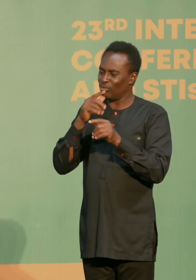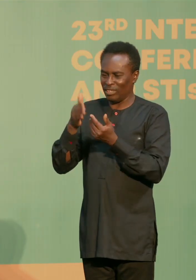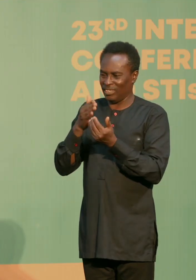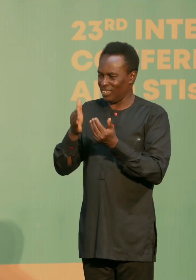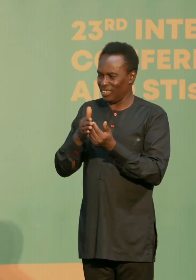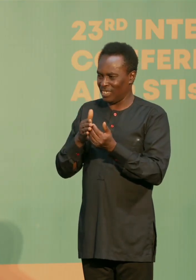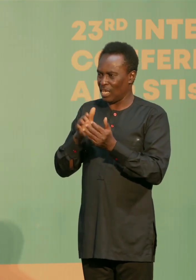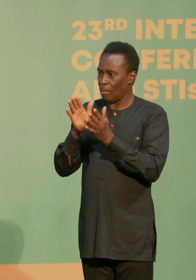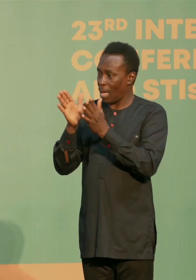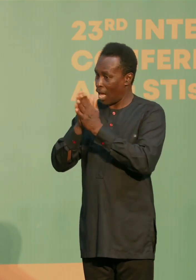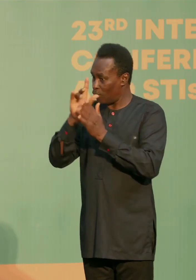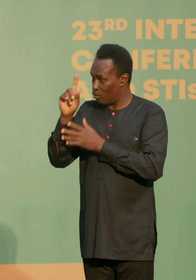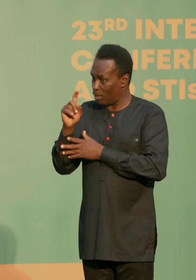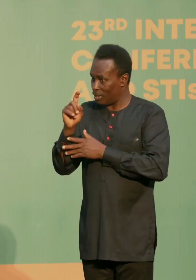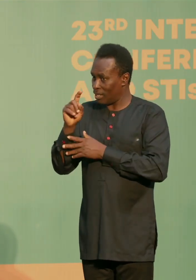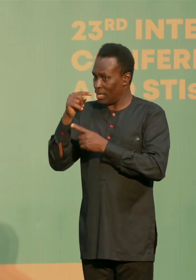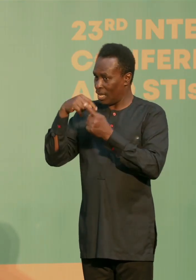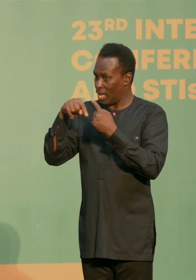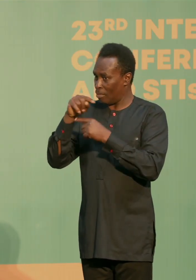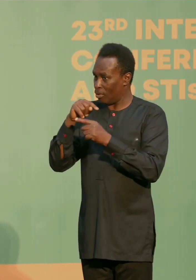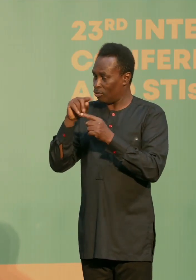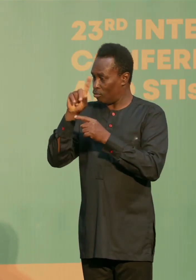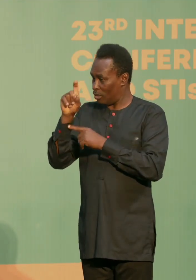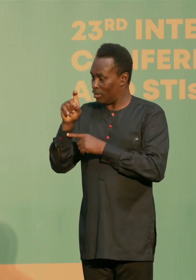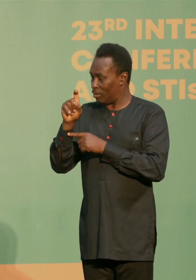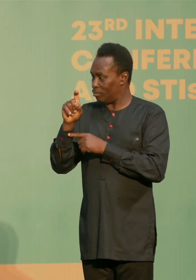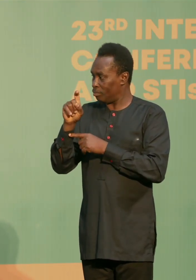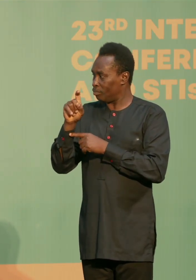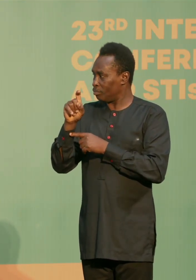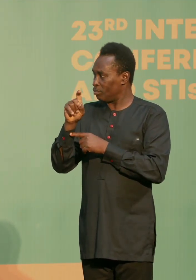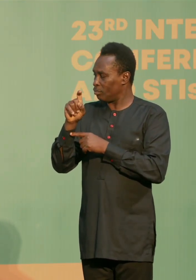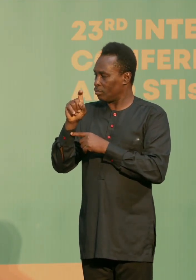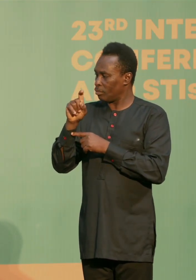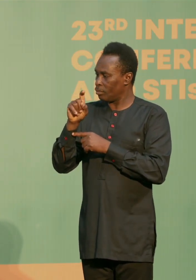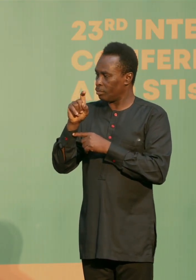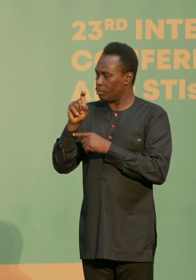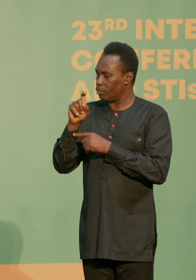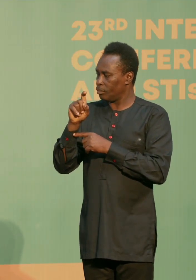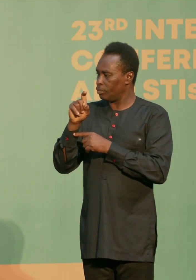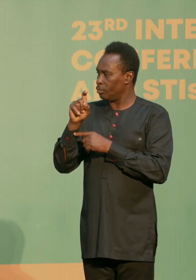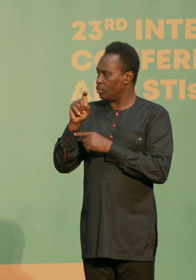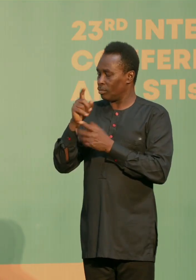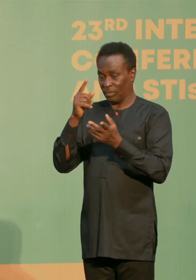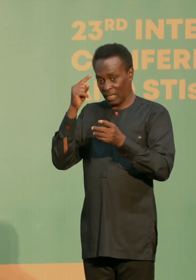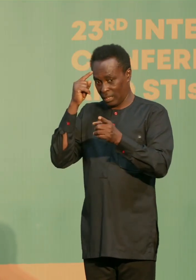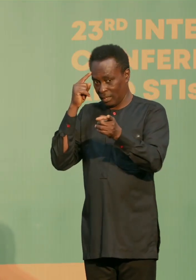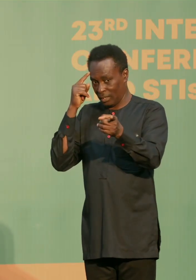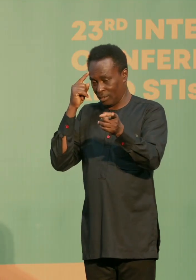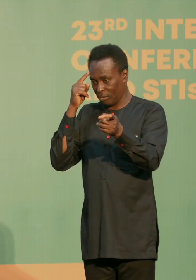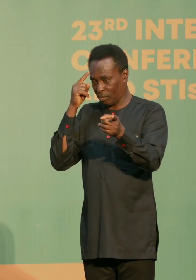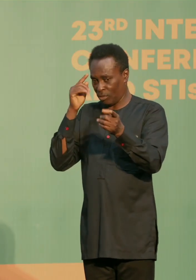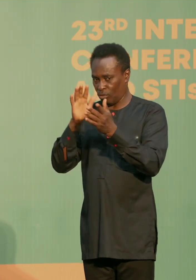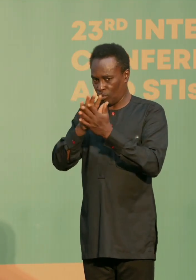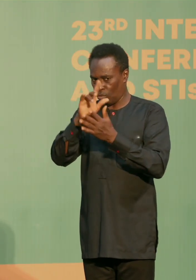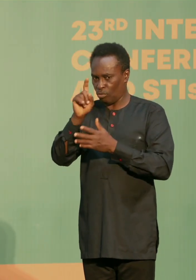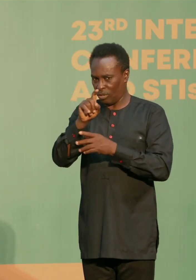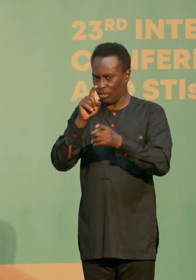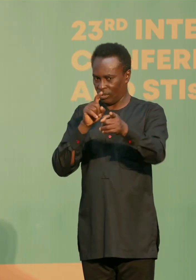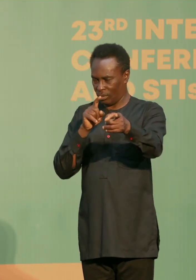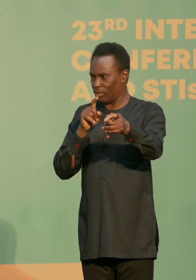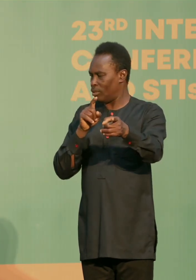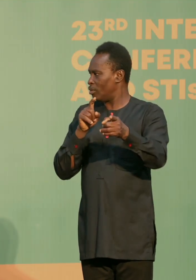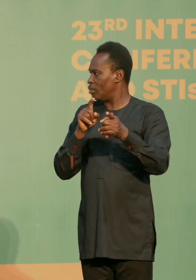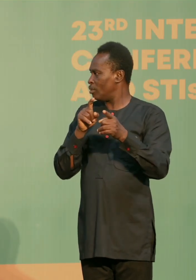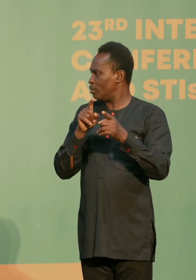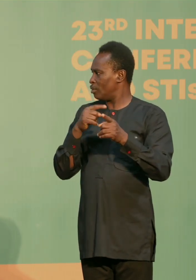but it's us to design programs to reach them, right? And I think your question